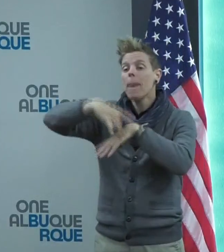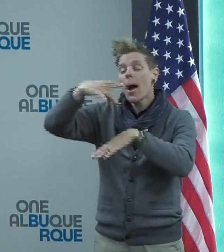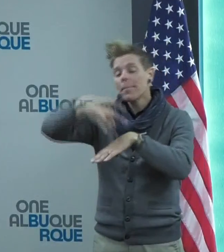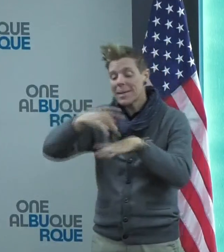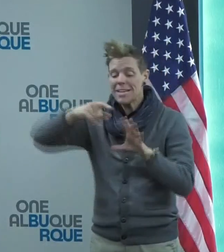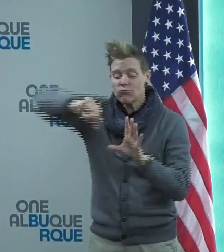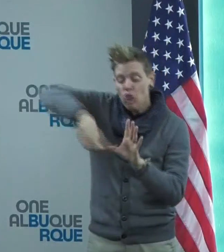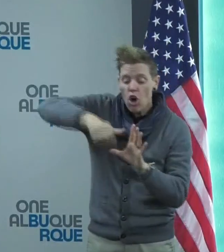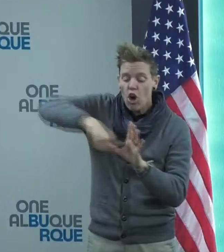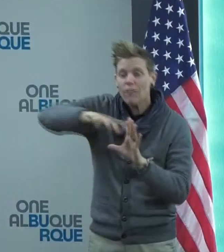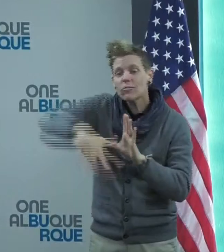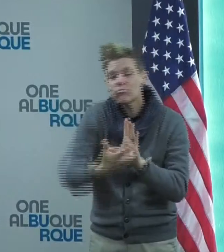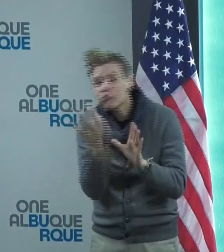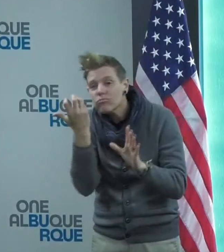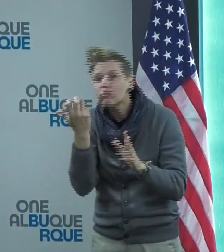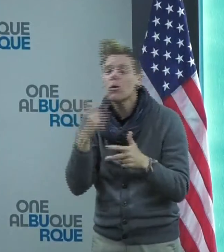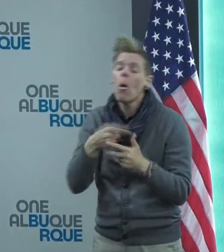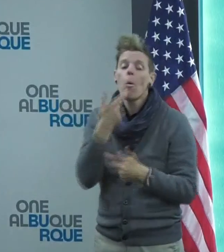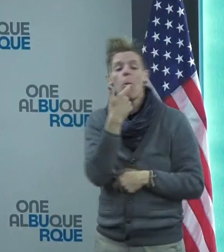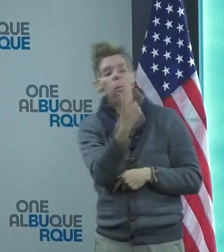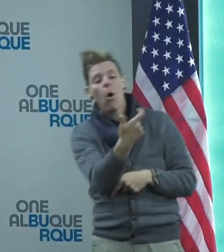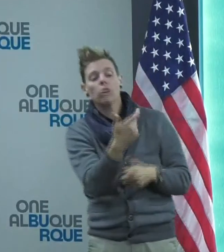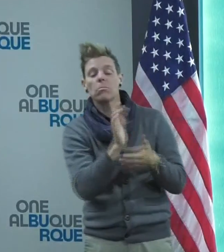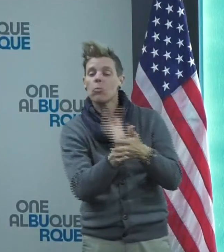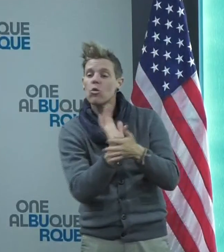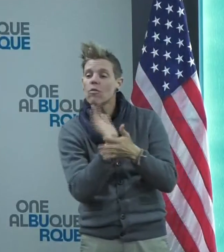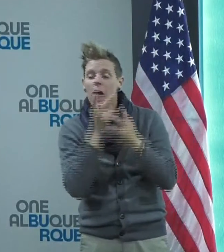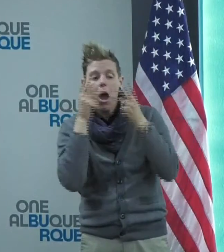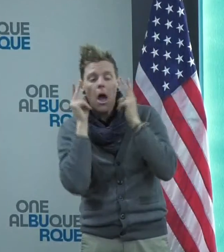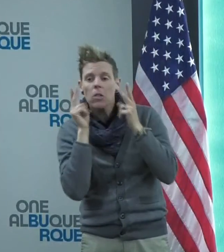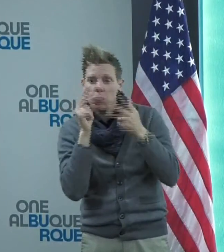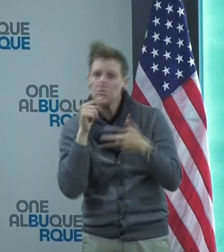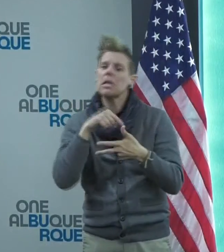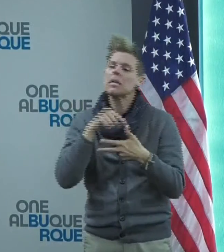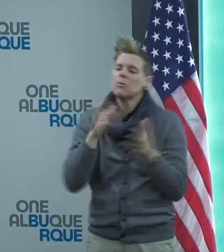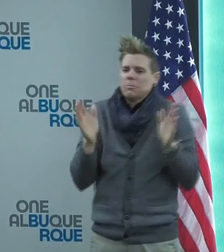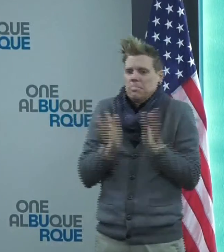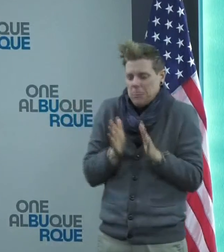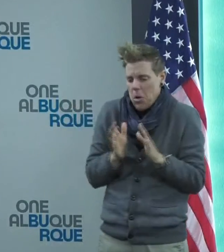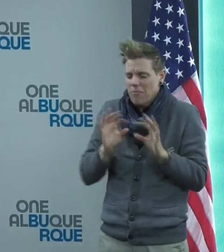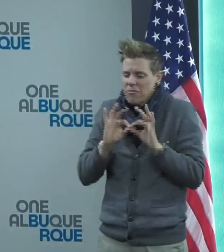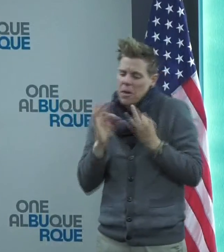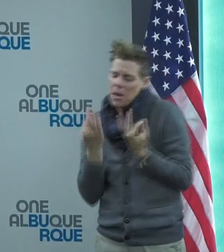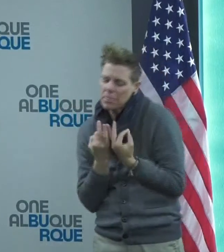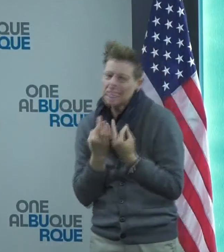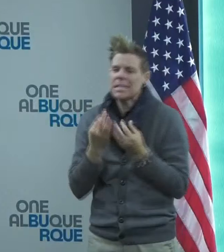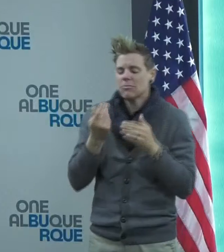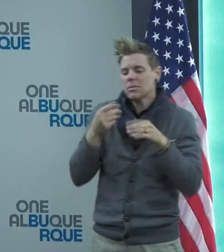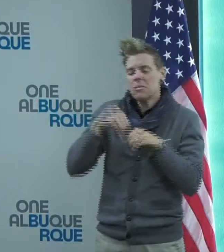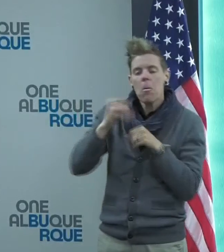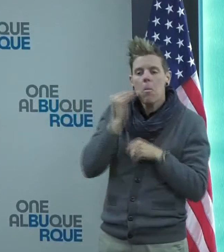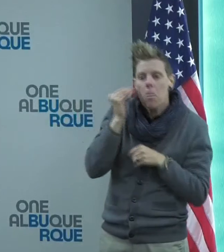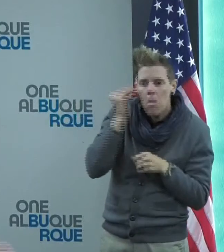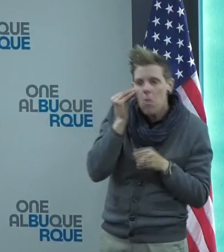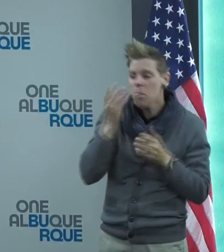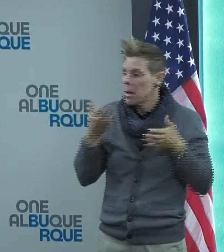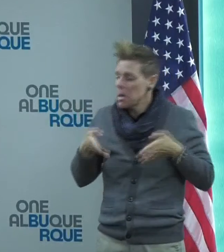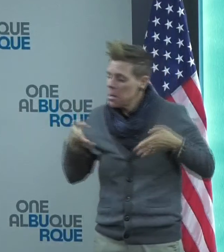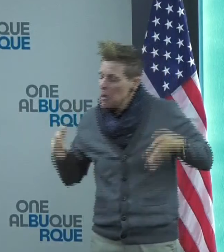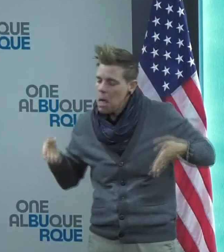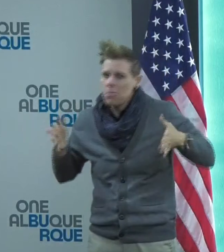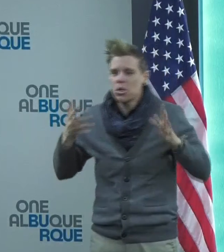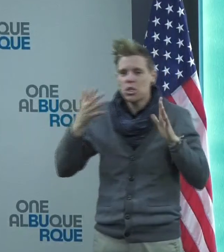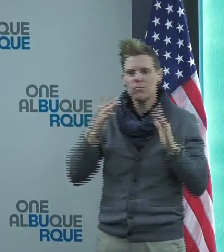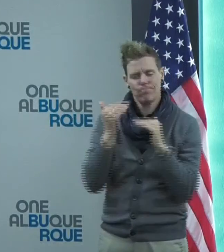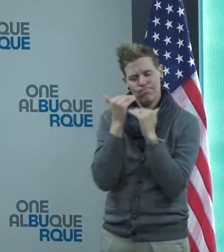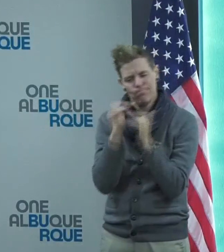things. If you're in a particular pod or group with family or a couple of neighbors, just limiting trick-or-treating to that. And of course,